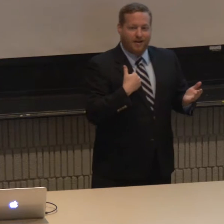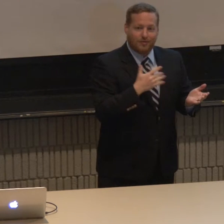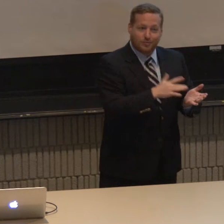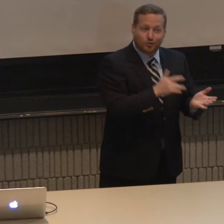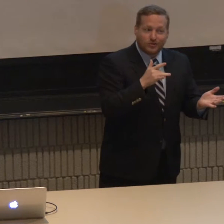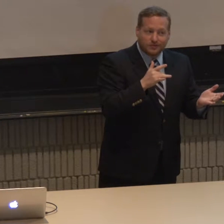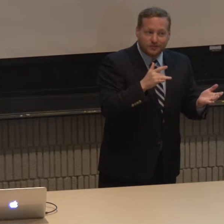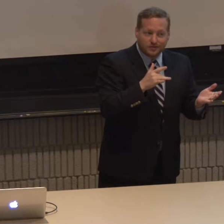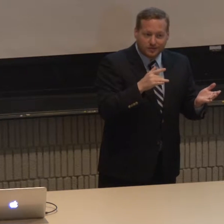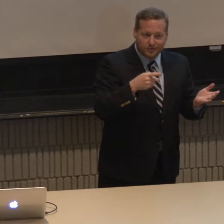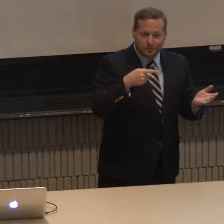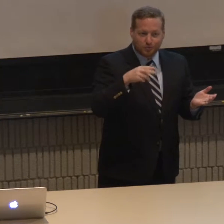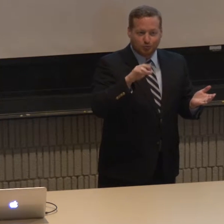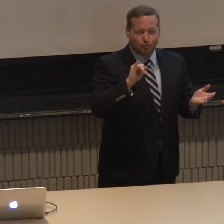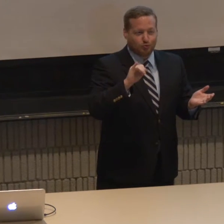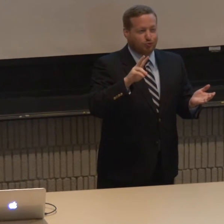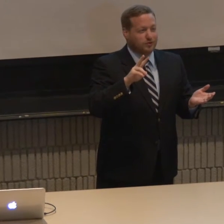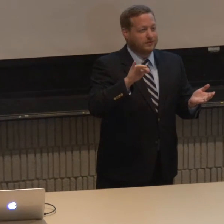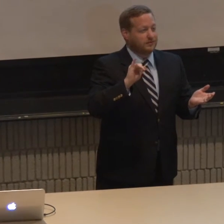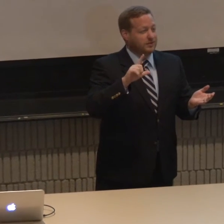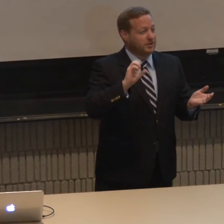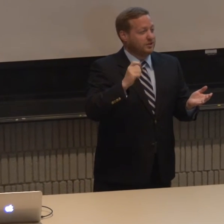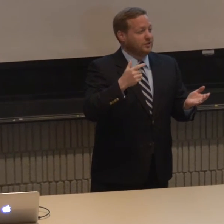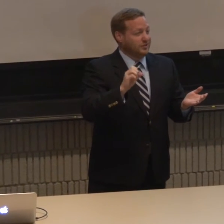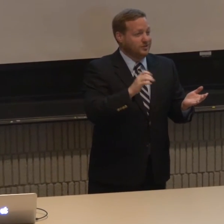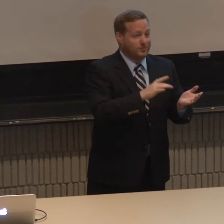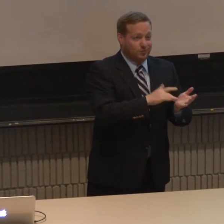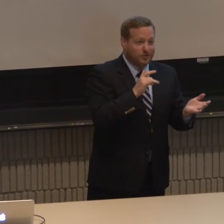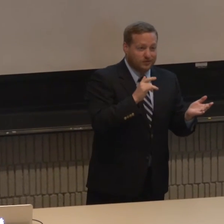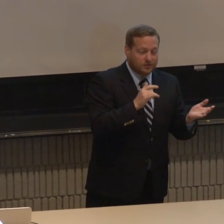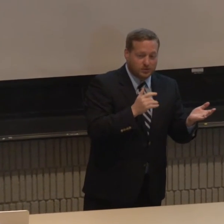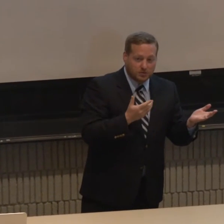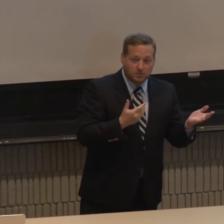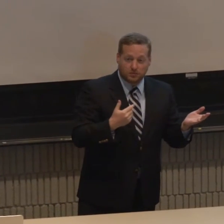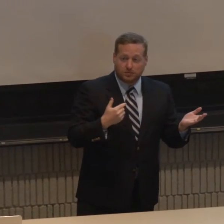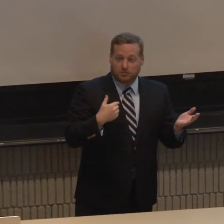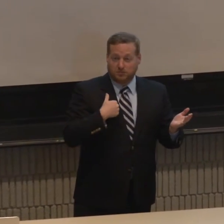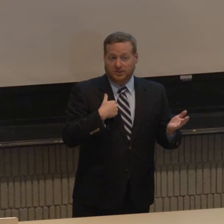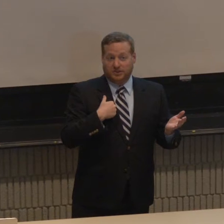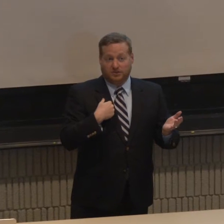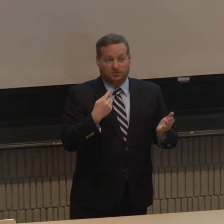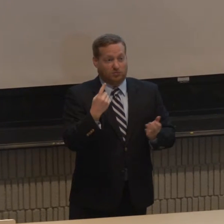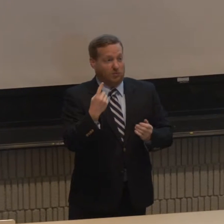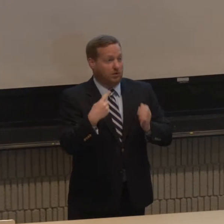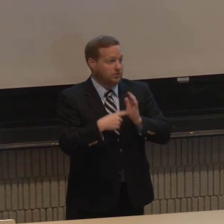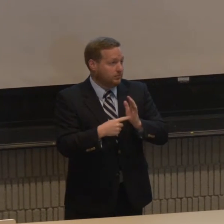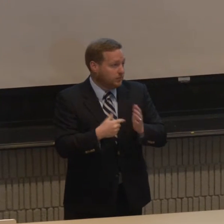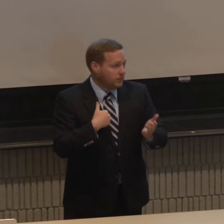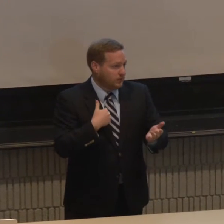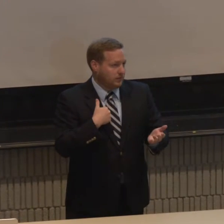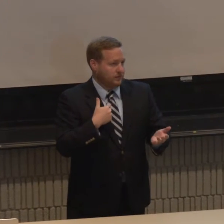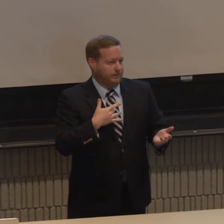commonalities there are within the deaf community. I also feel like I'm very aware of the privilege that I possess.